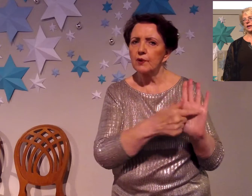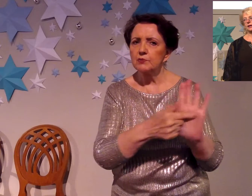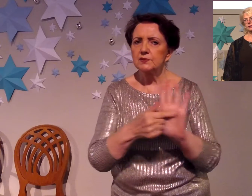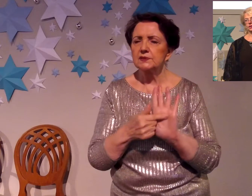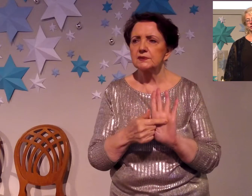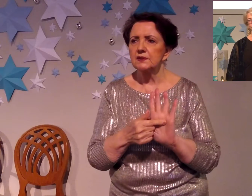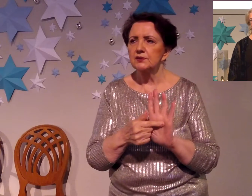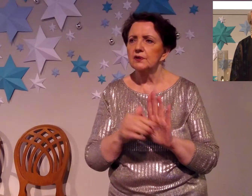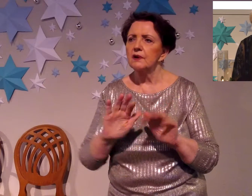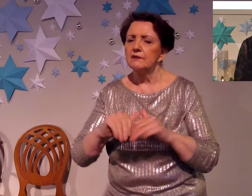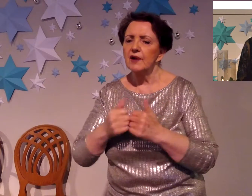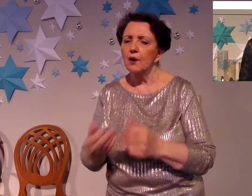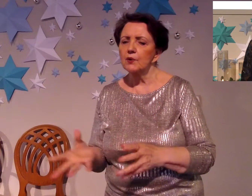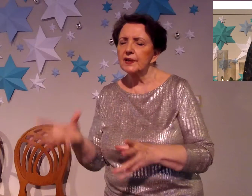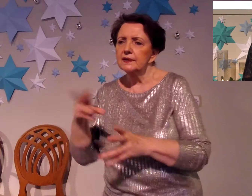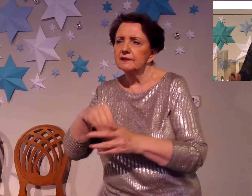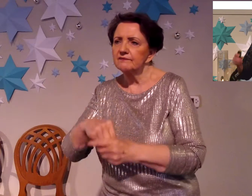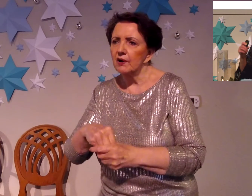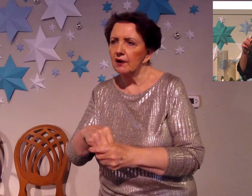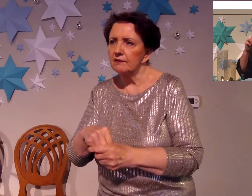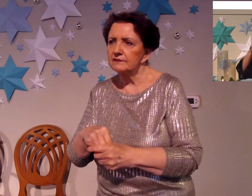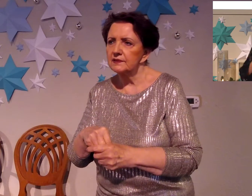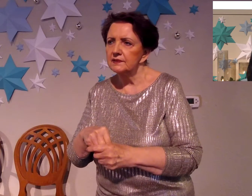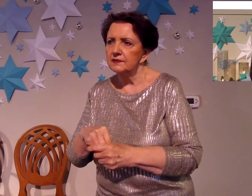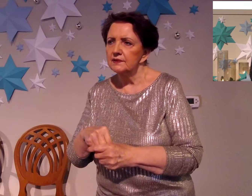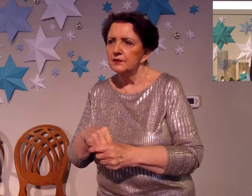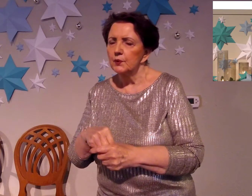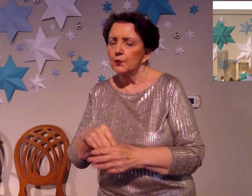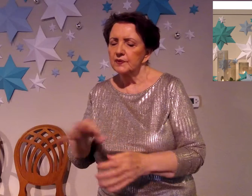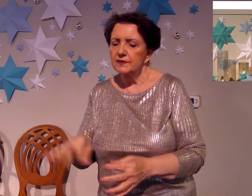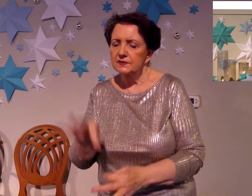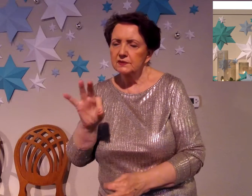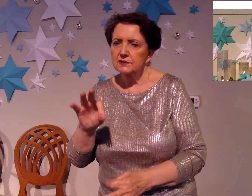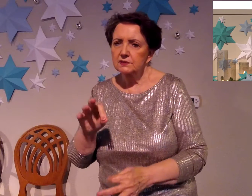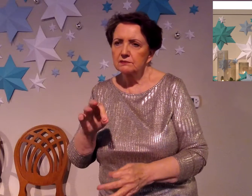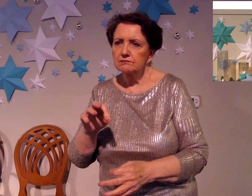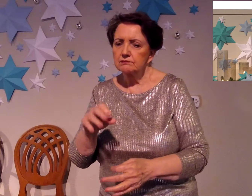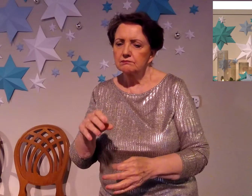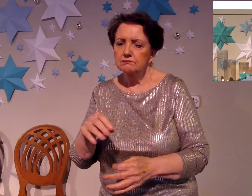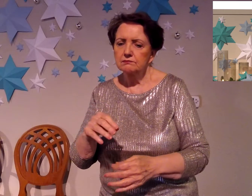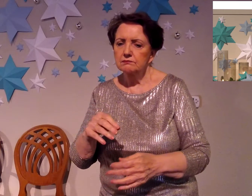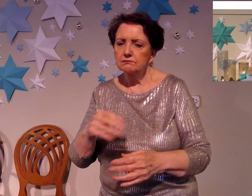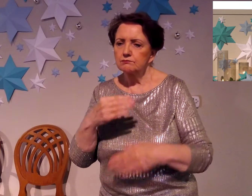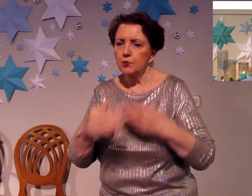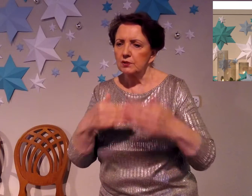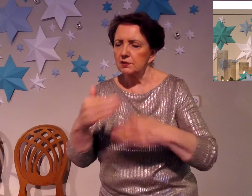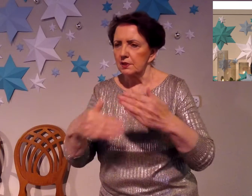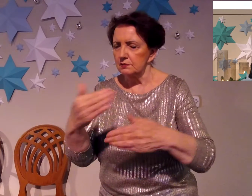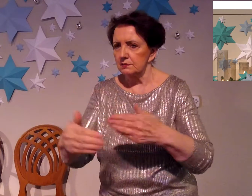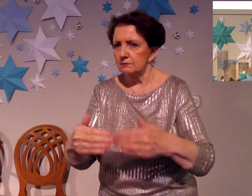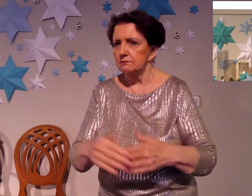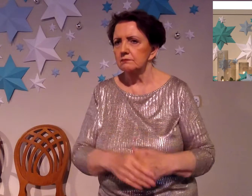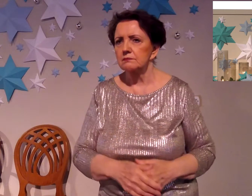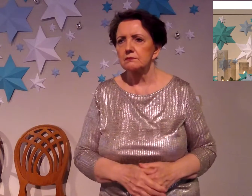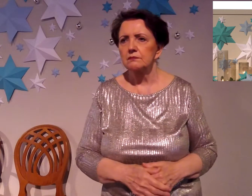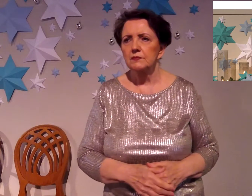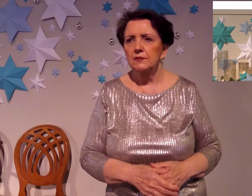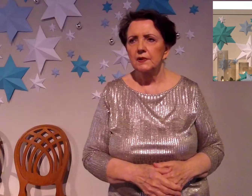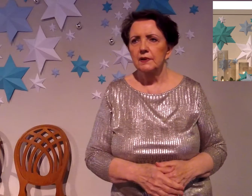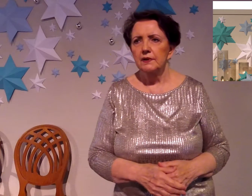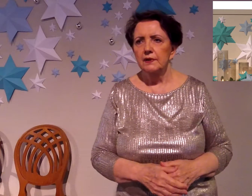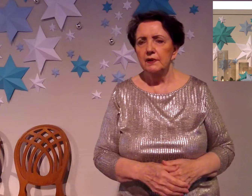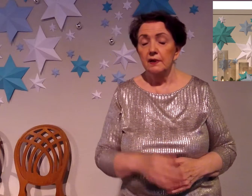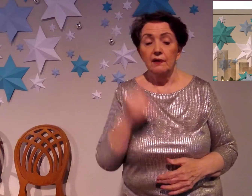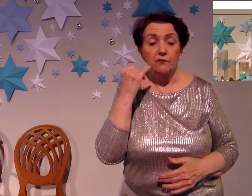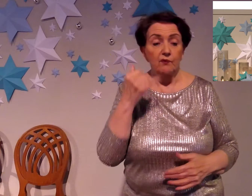we engage with this spiritual process that we do when we are